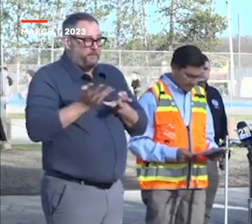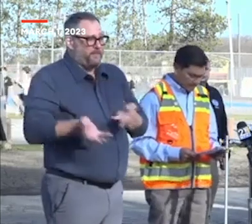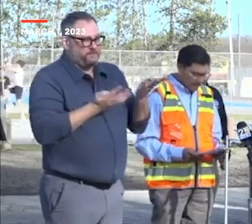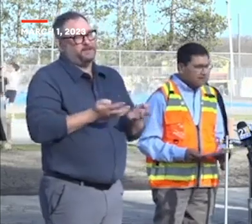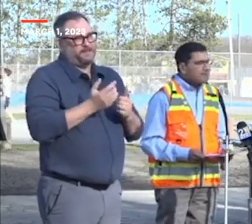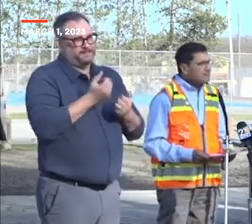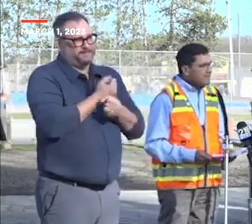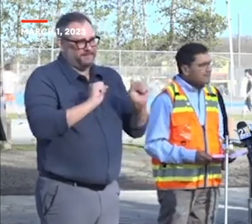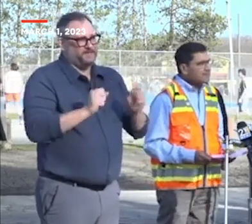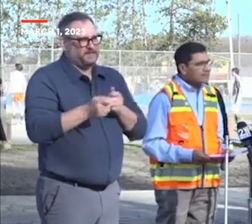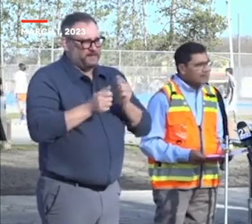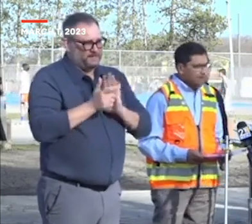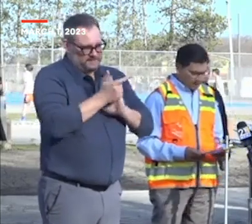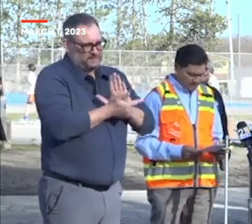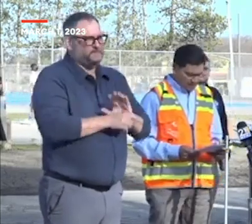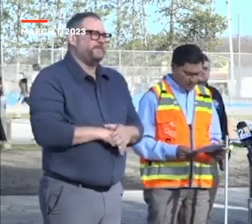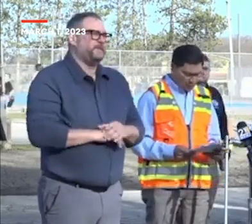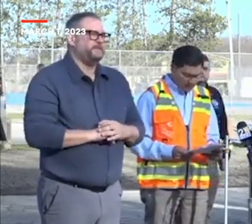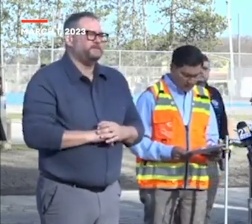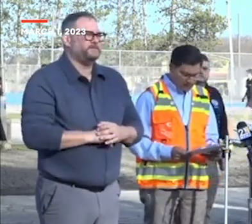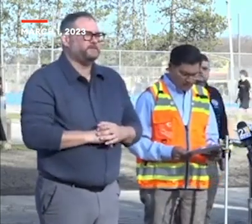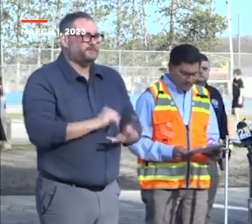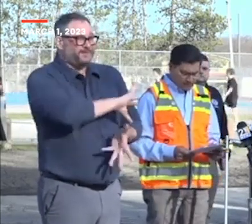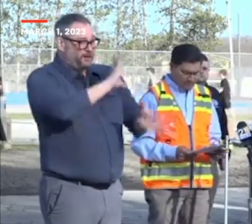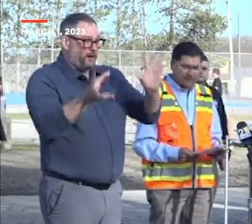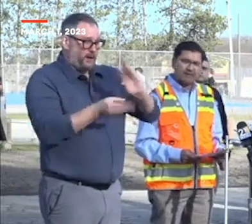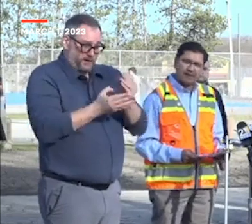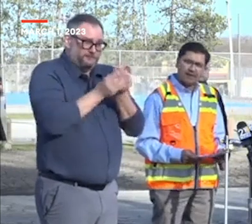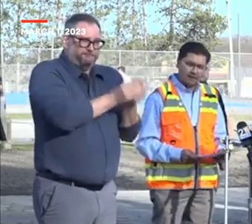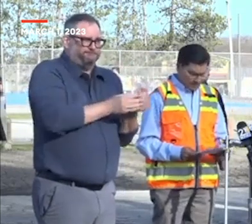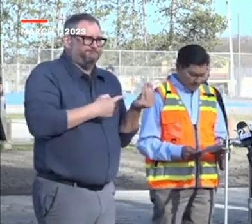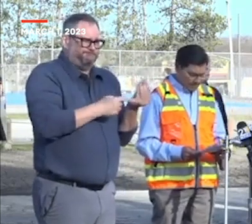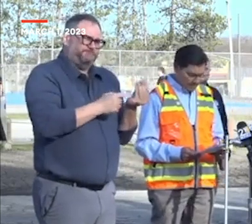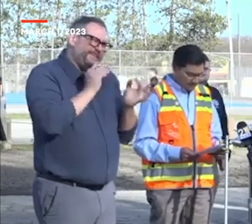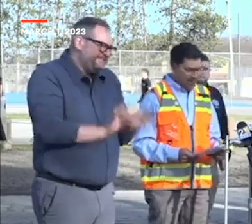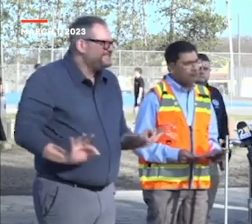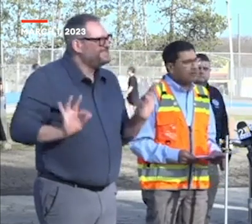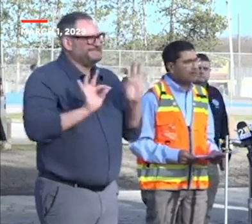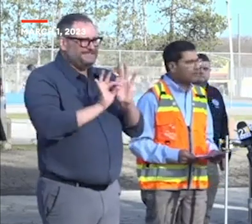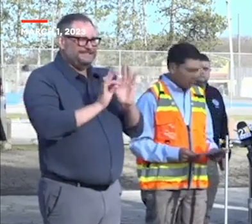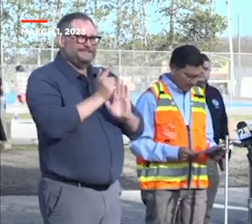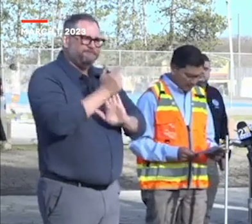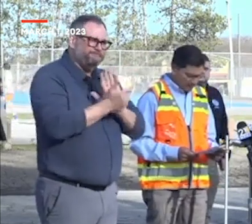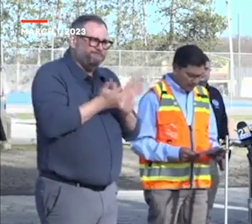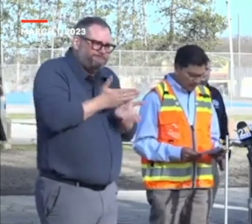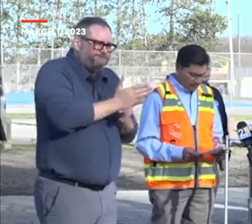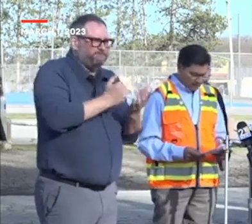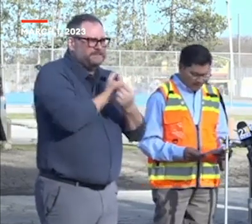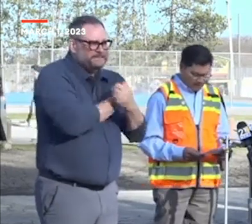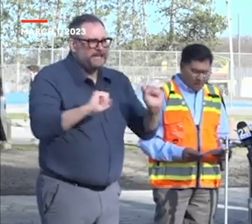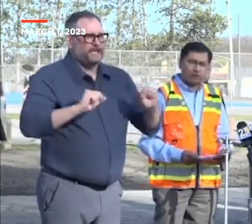guidelines. Taken together, these are critical components of maintaining a safe and reliable rail